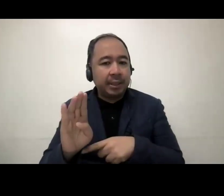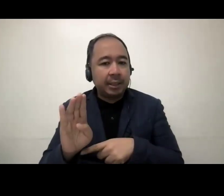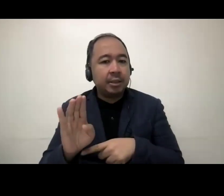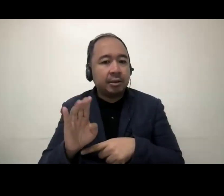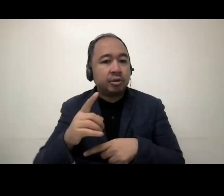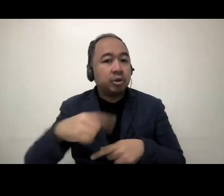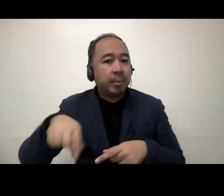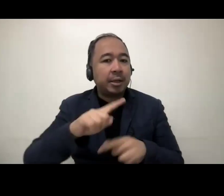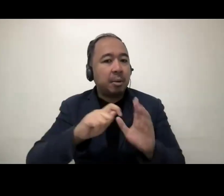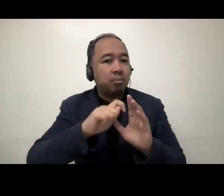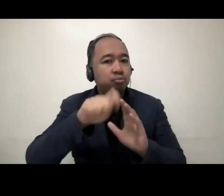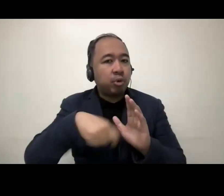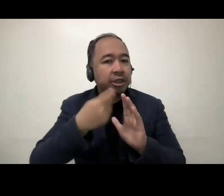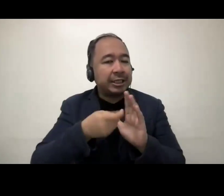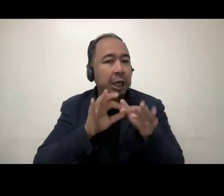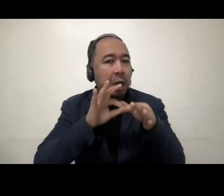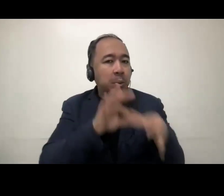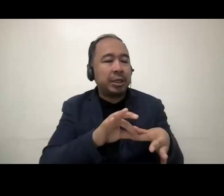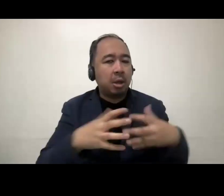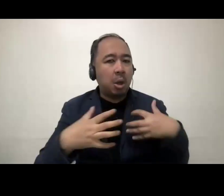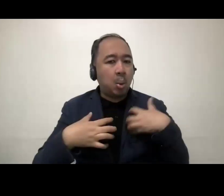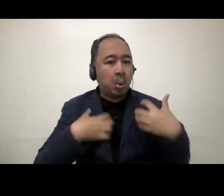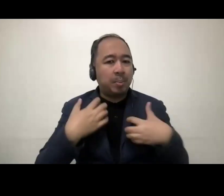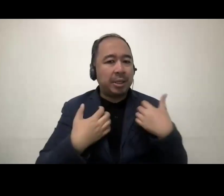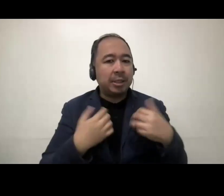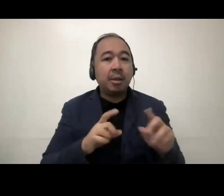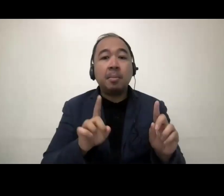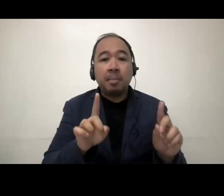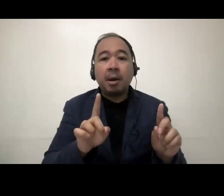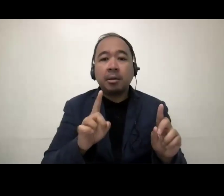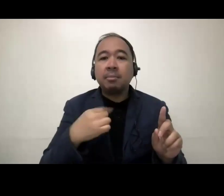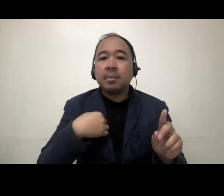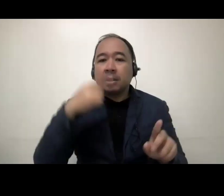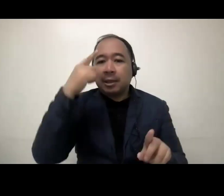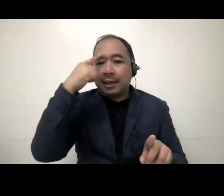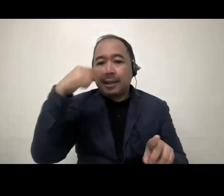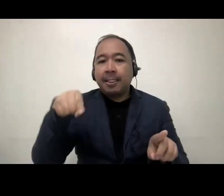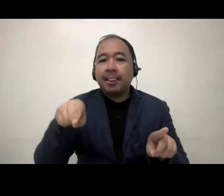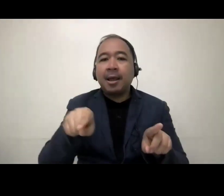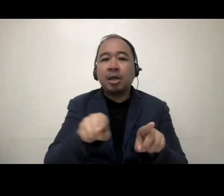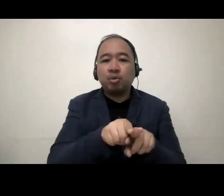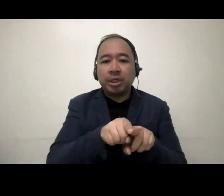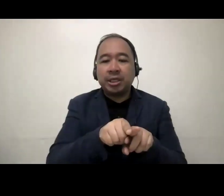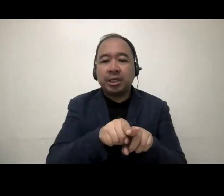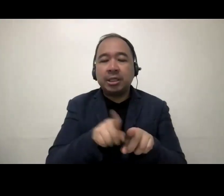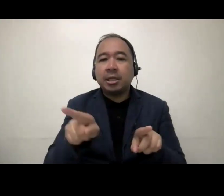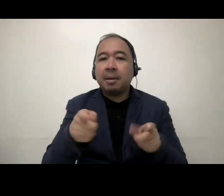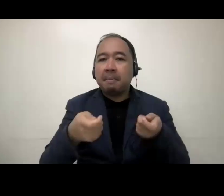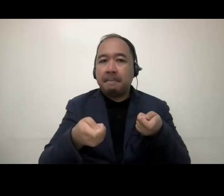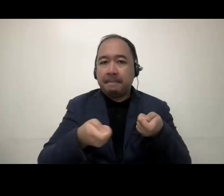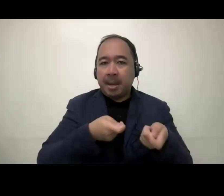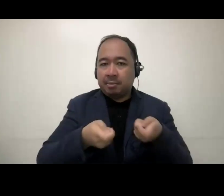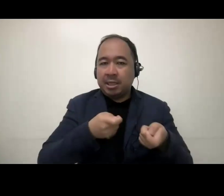handle those. Nevertheless, I do agree that management grievance mechanisms are very important